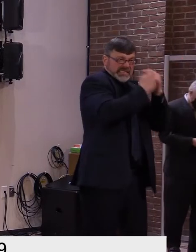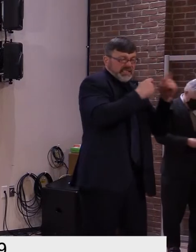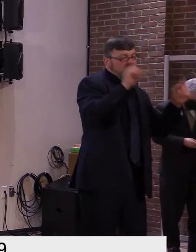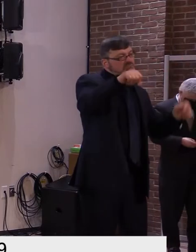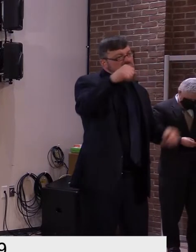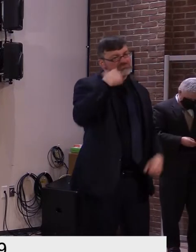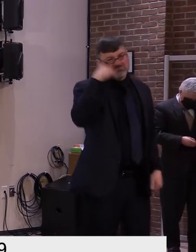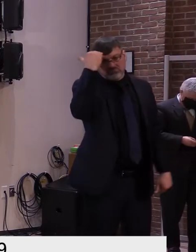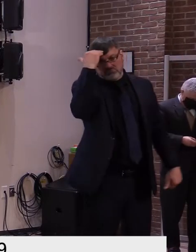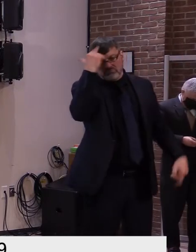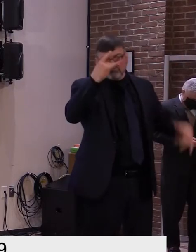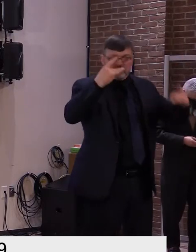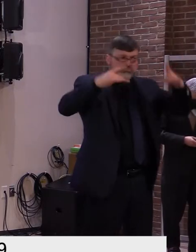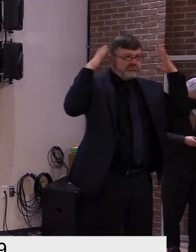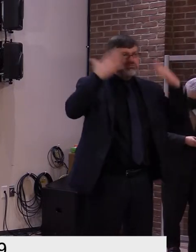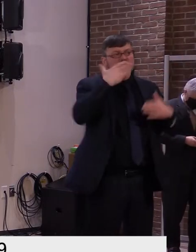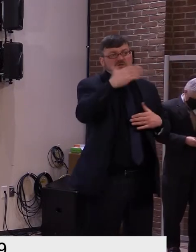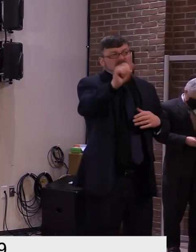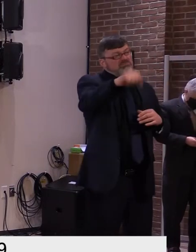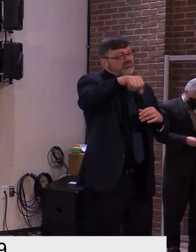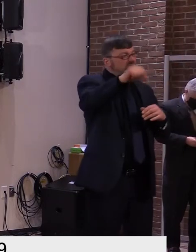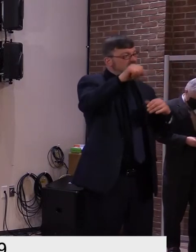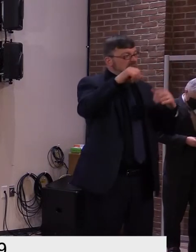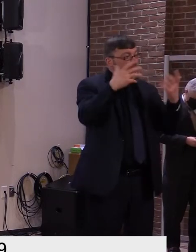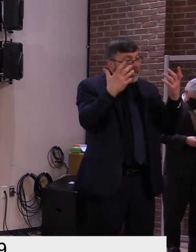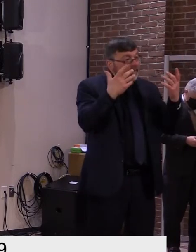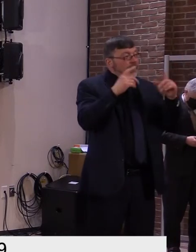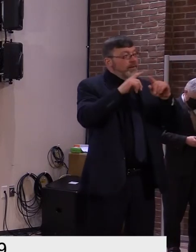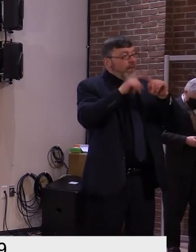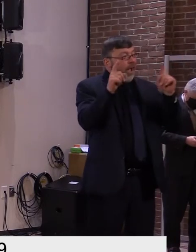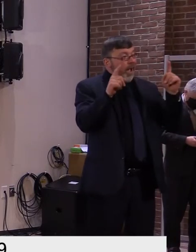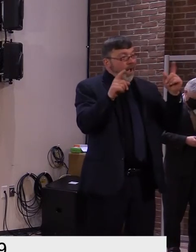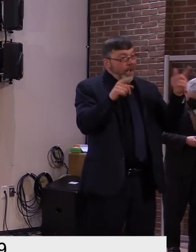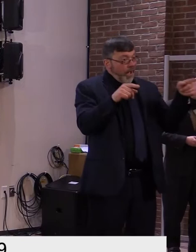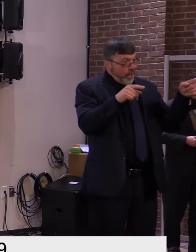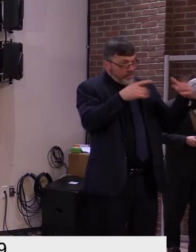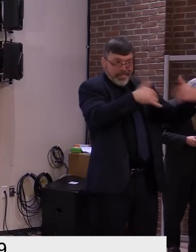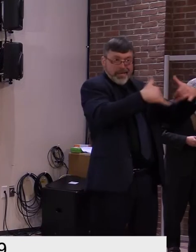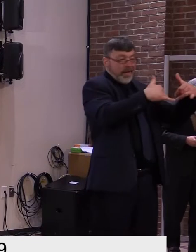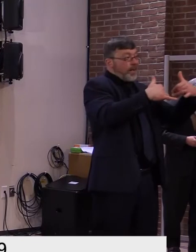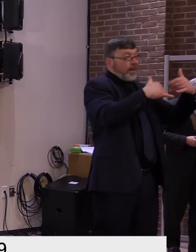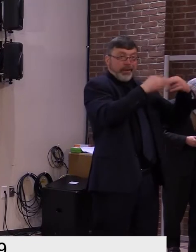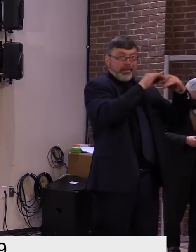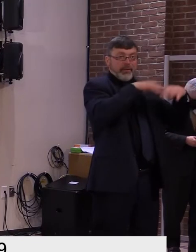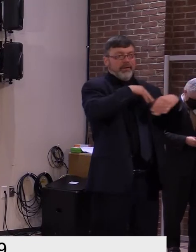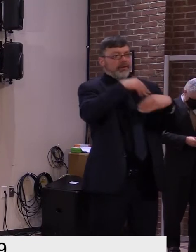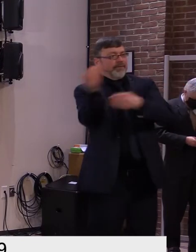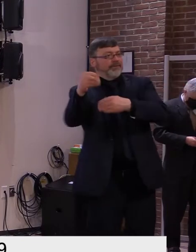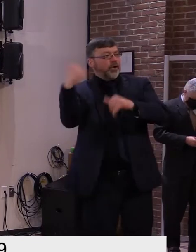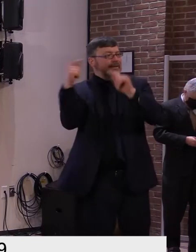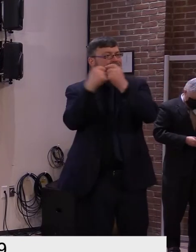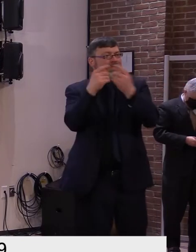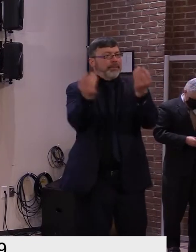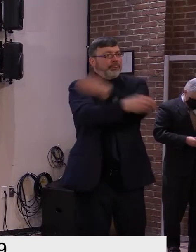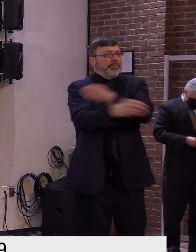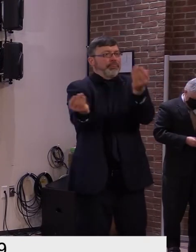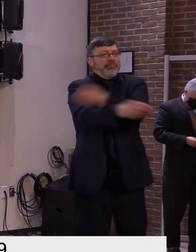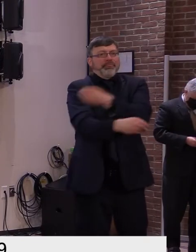and another team that was impacted by that hockey team. We do now know